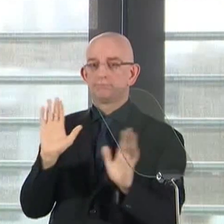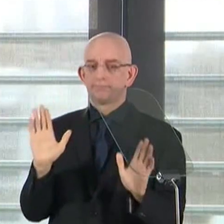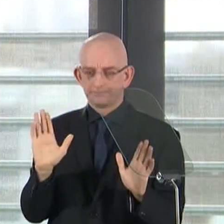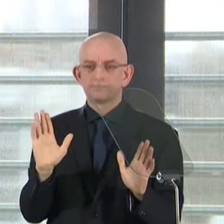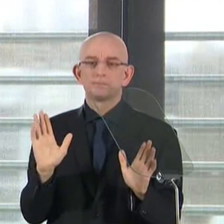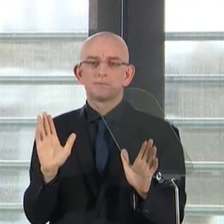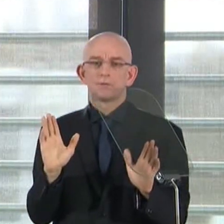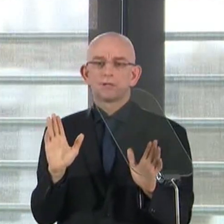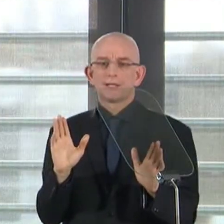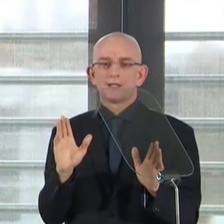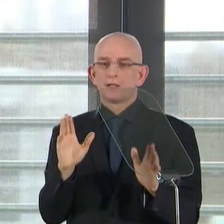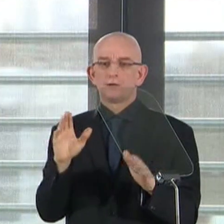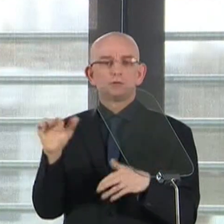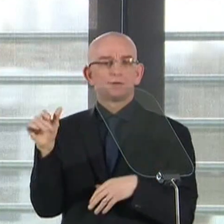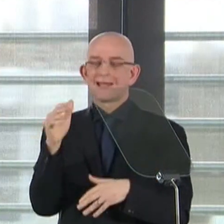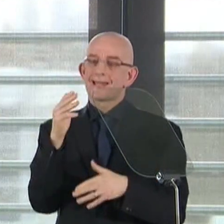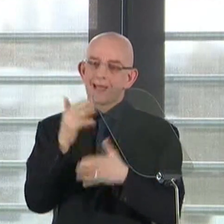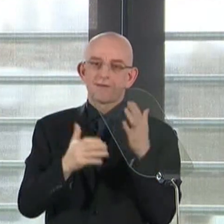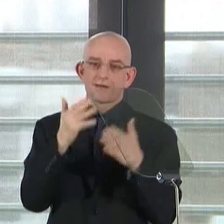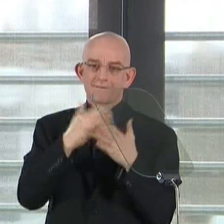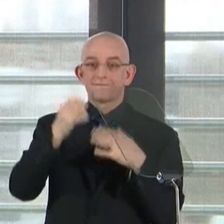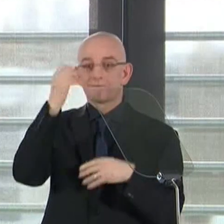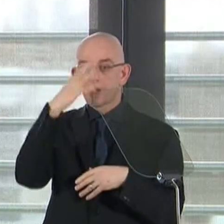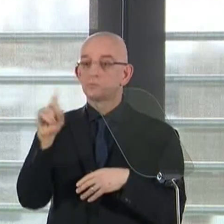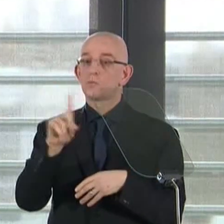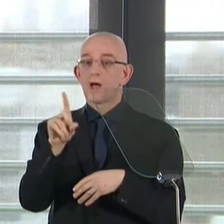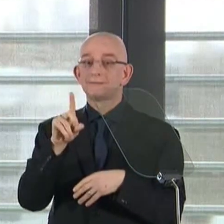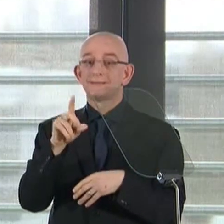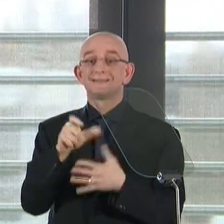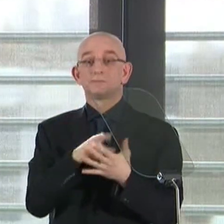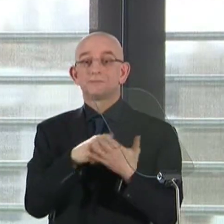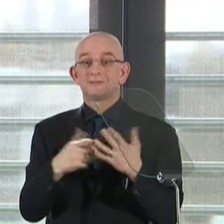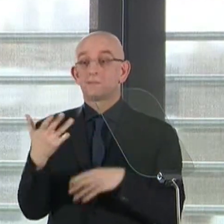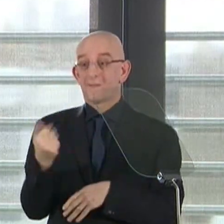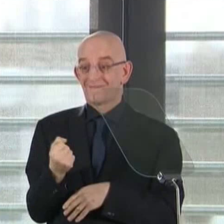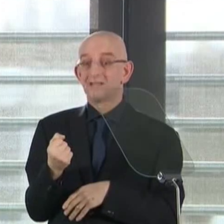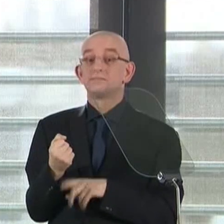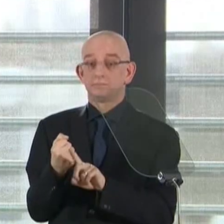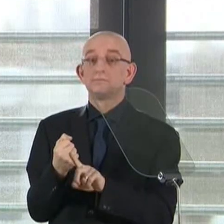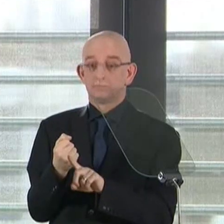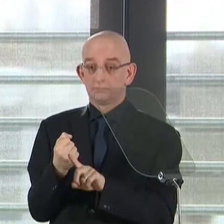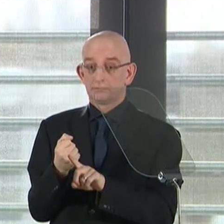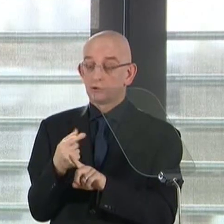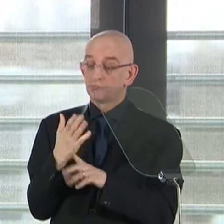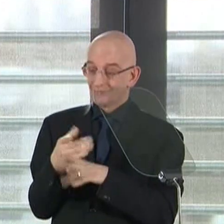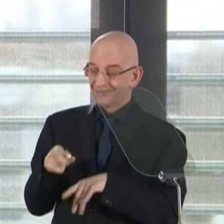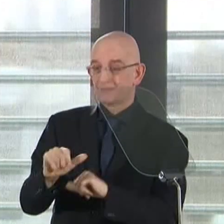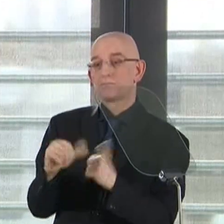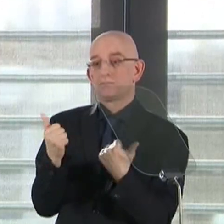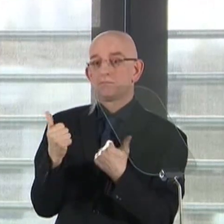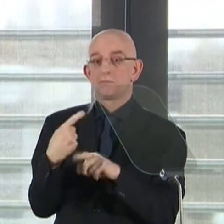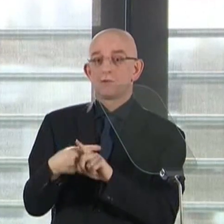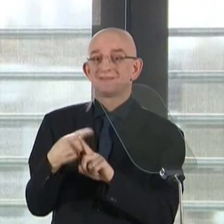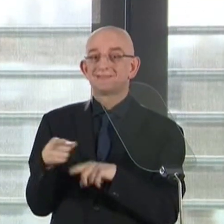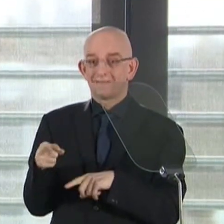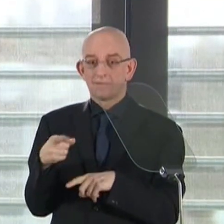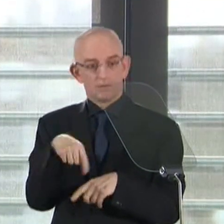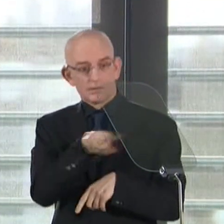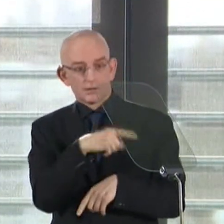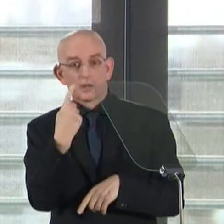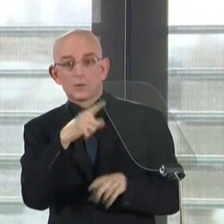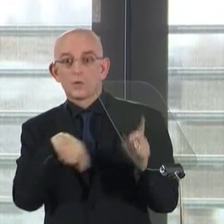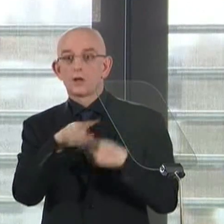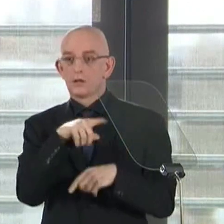disability benefits are a good thing because they enable people to live an independent life and meet the additional cost of disability, which I